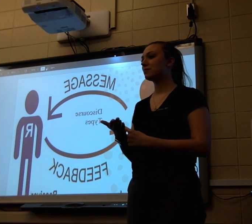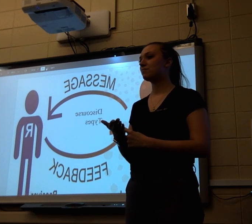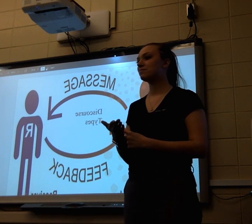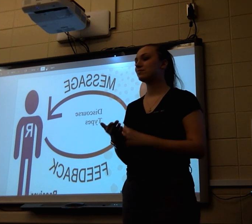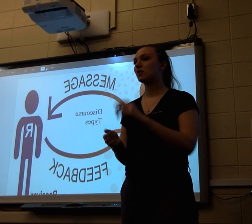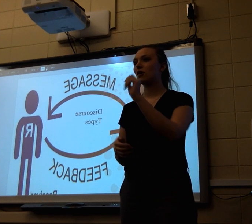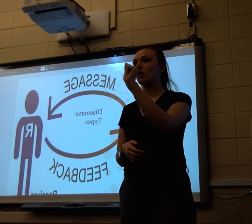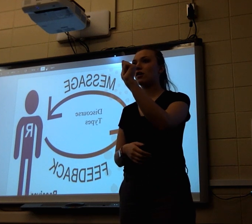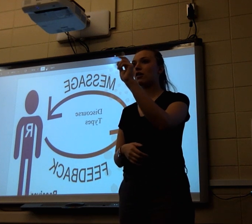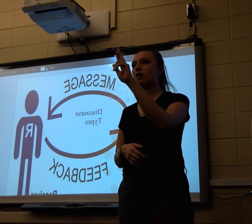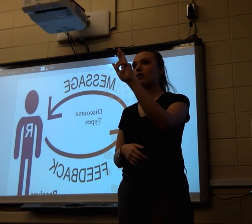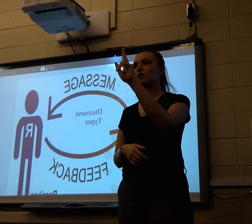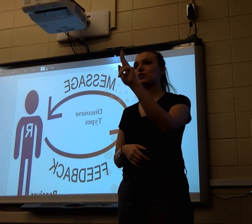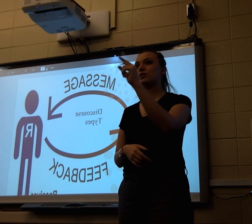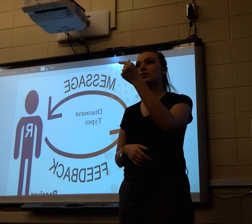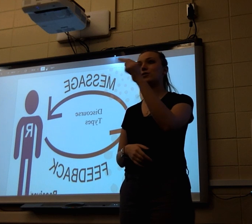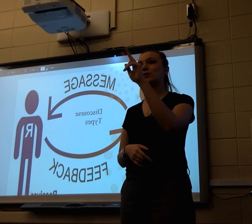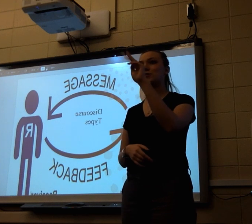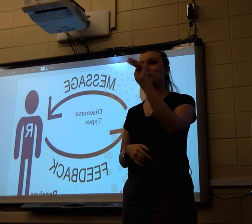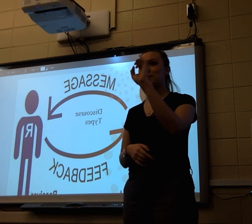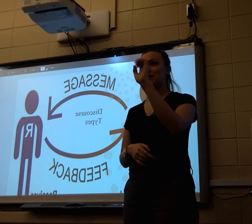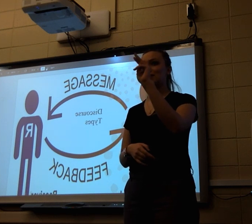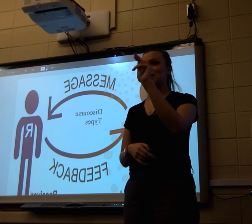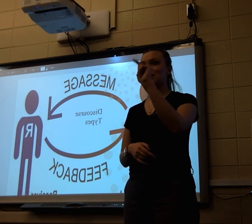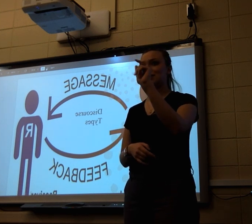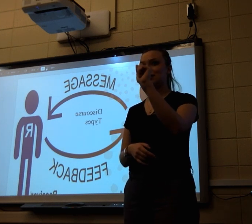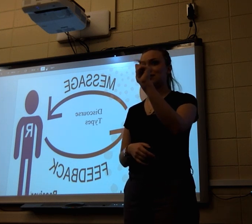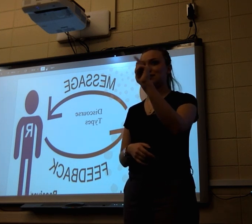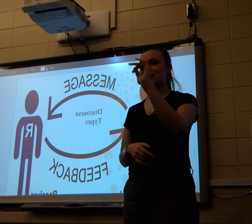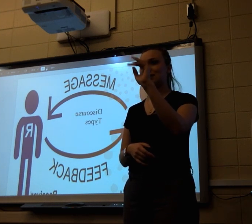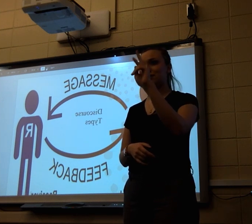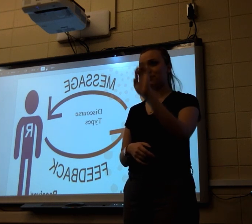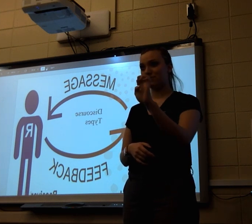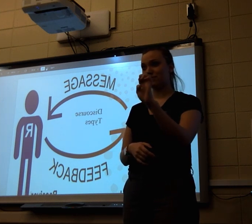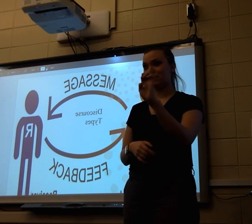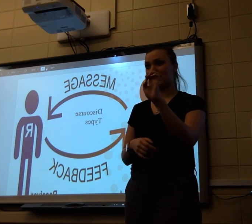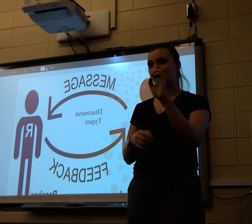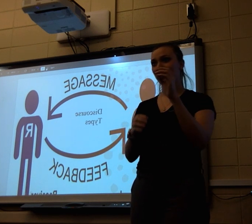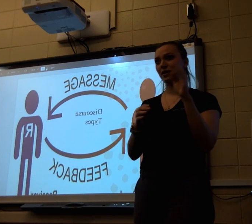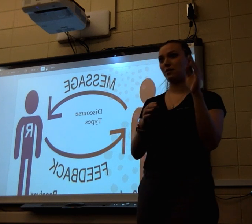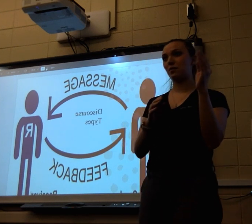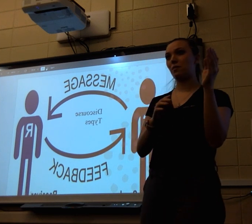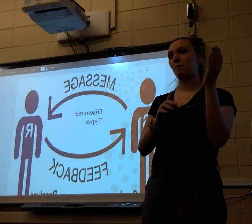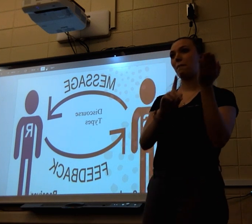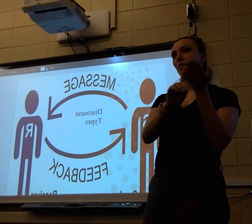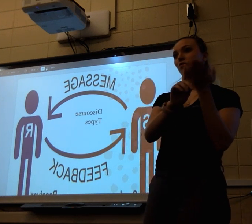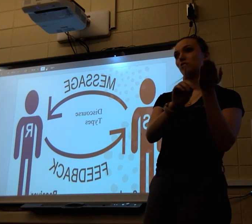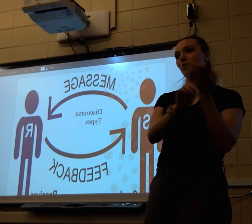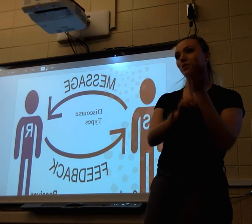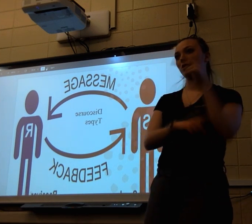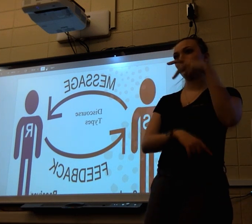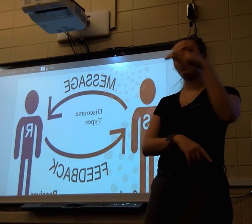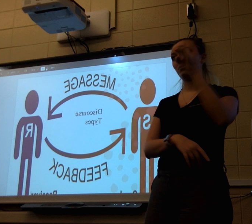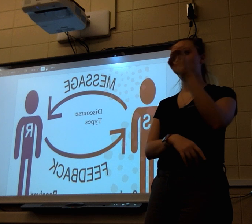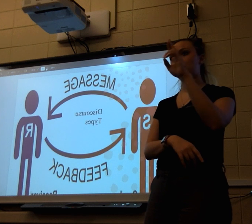persuasive discourse. If you could sum up what is the distinction between an argumentative